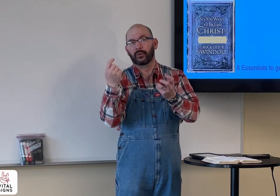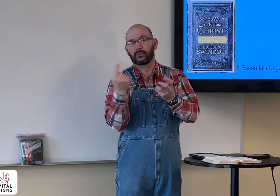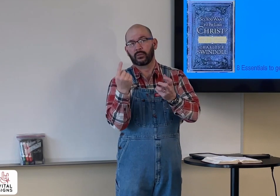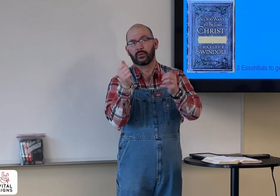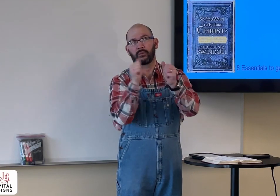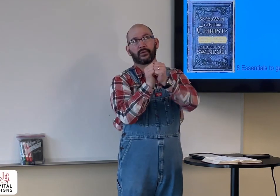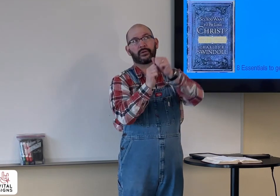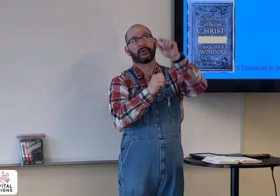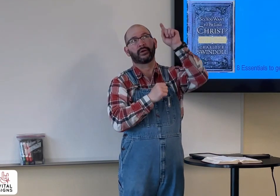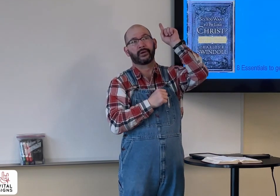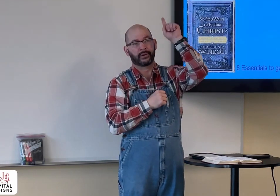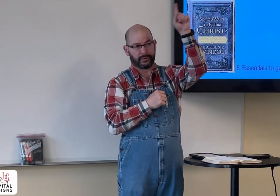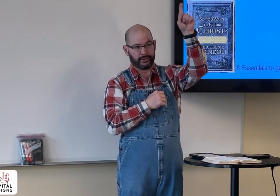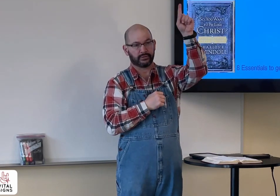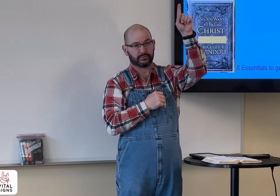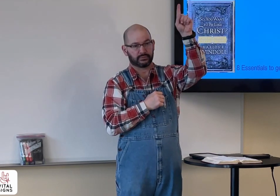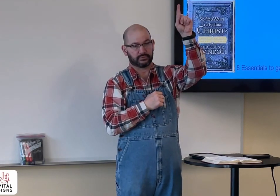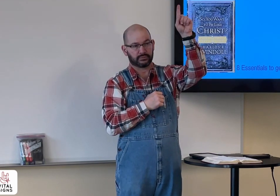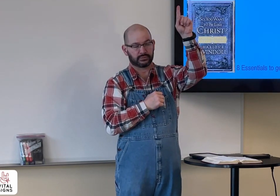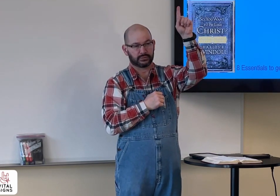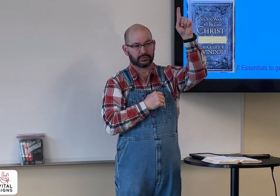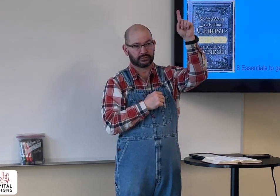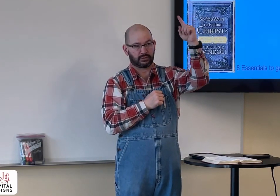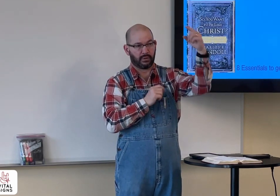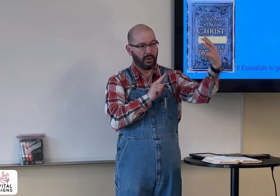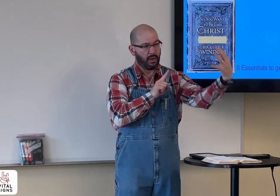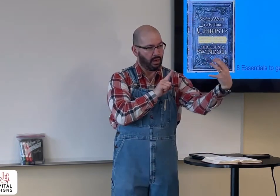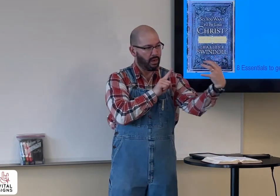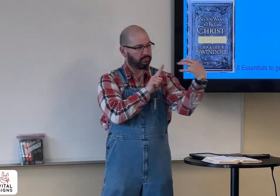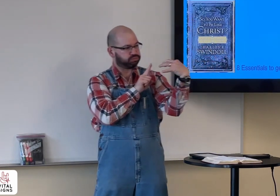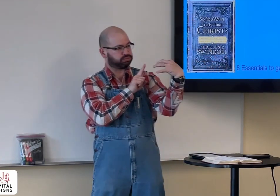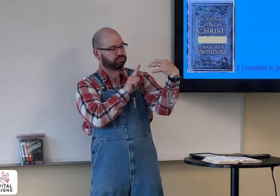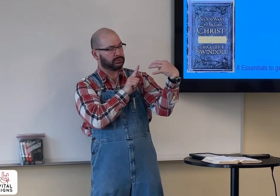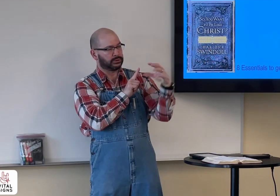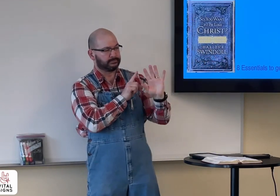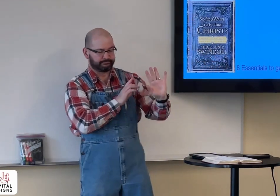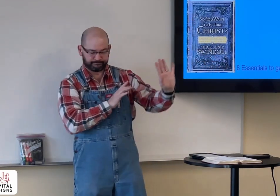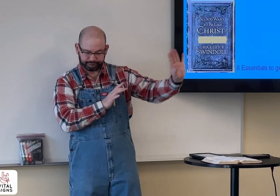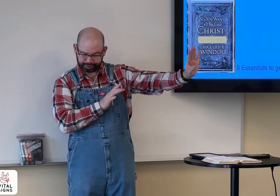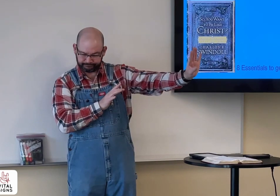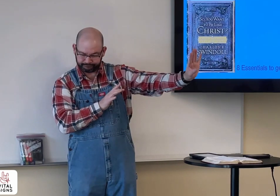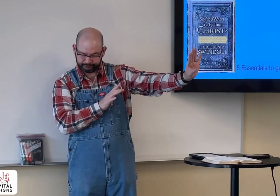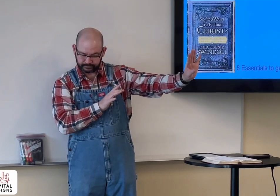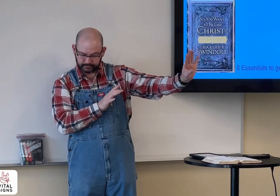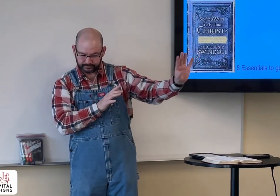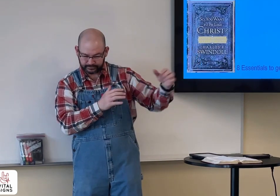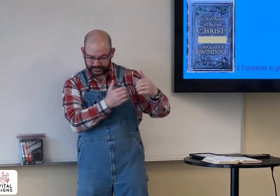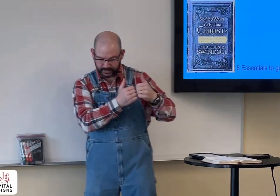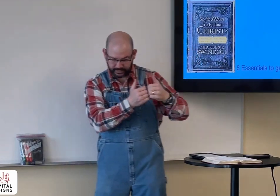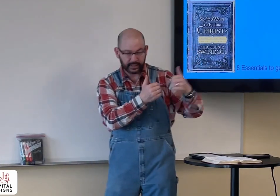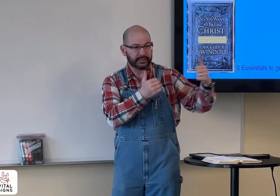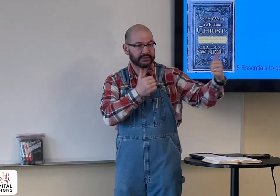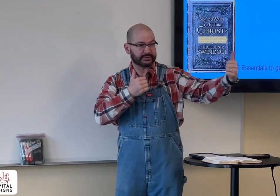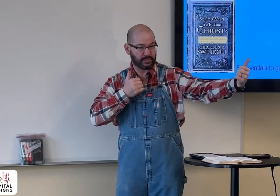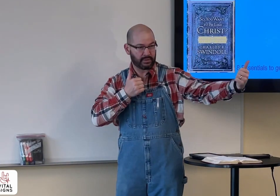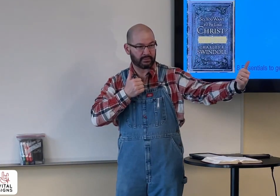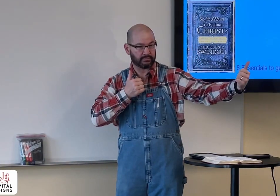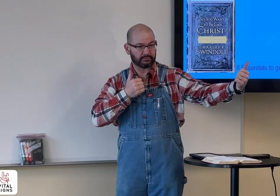because we want to spend time with God. Yeah, there's just so many pressures, so many on our